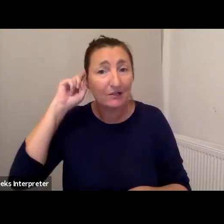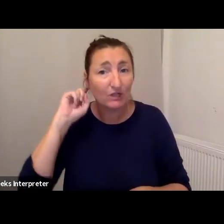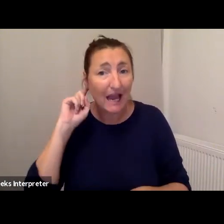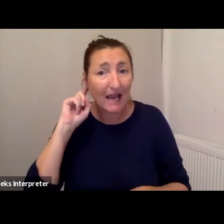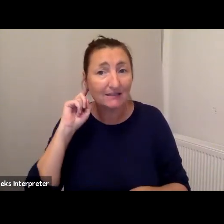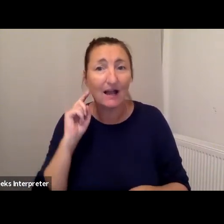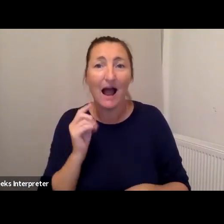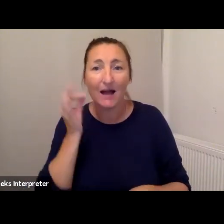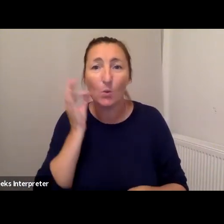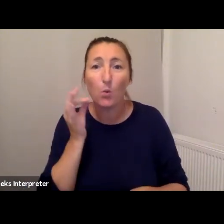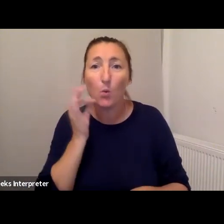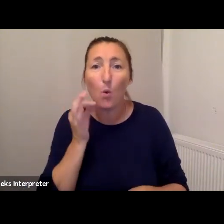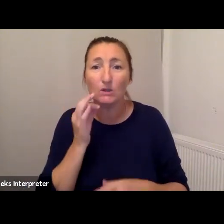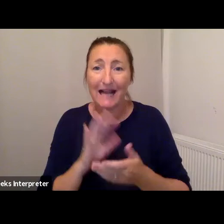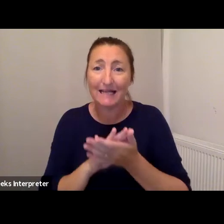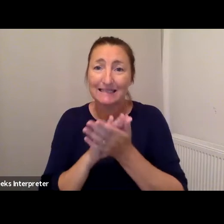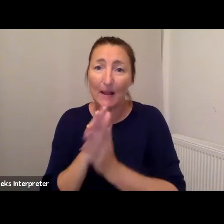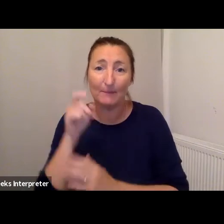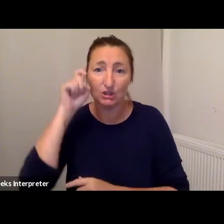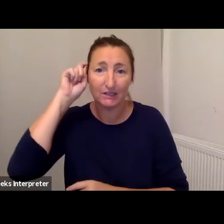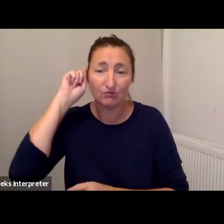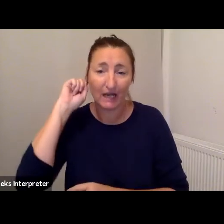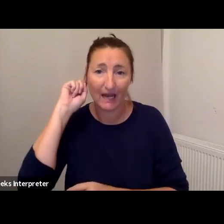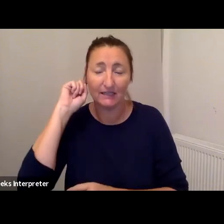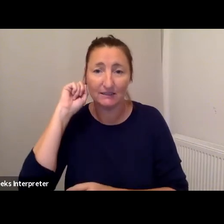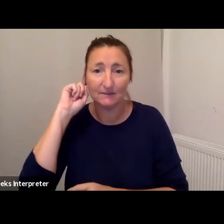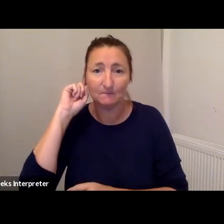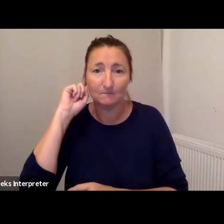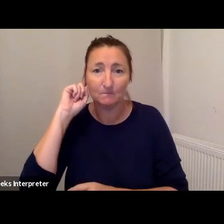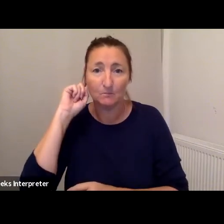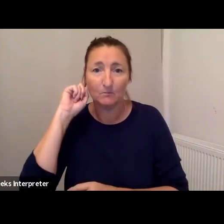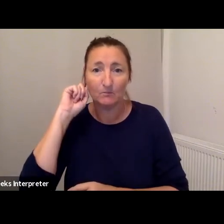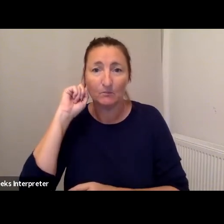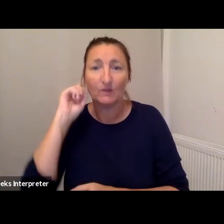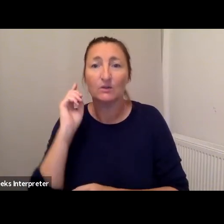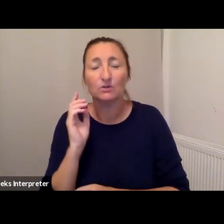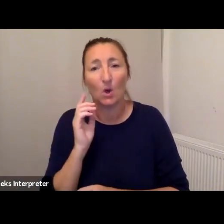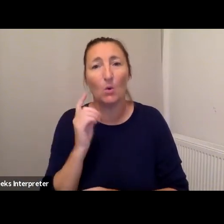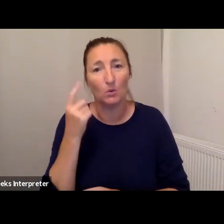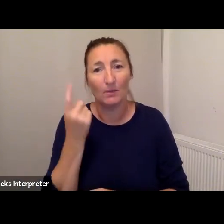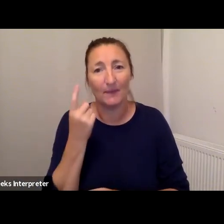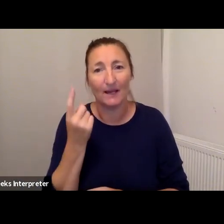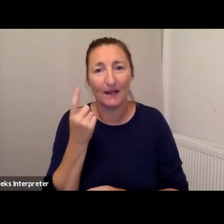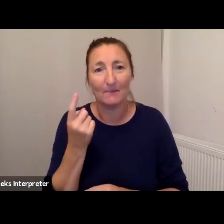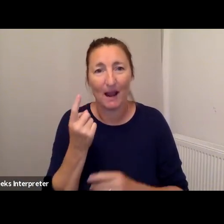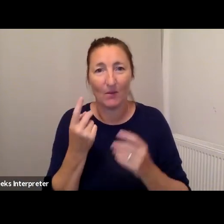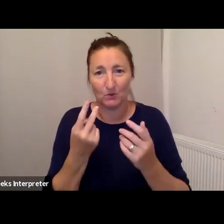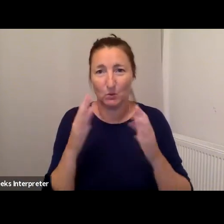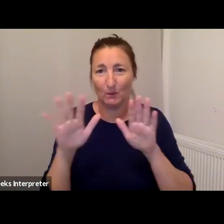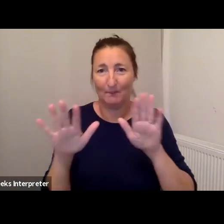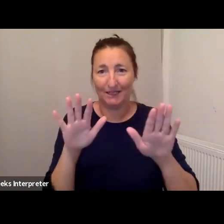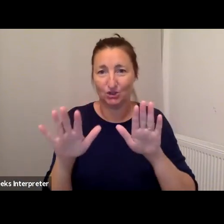wire damage. And despite the stark difference between climate condition of the two pictures, these